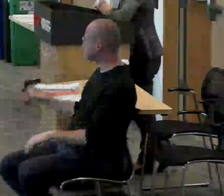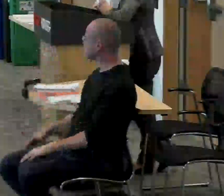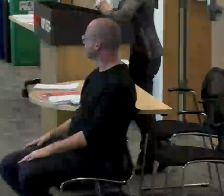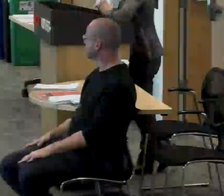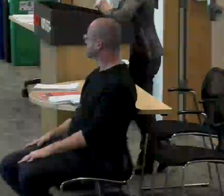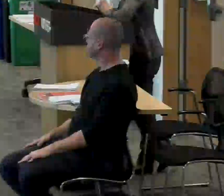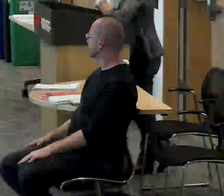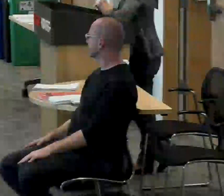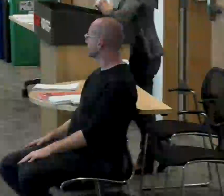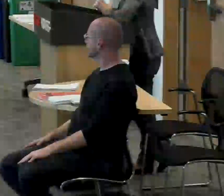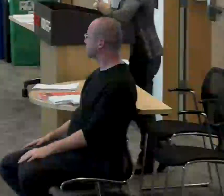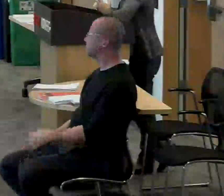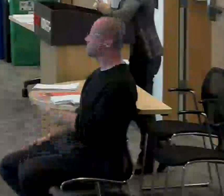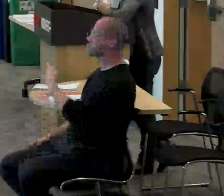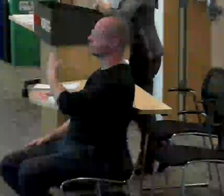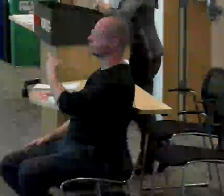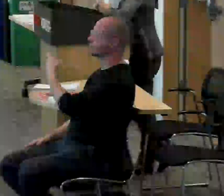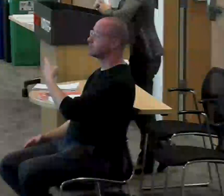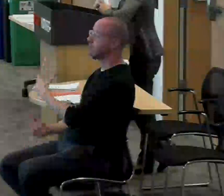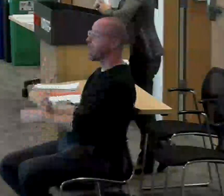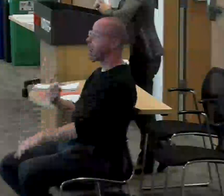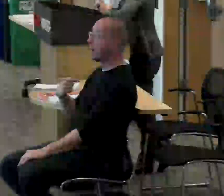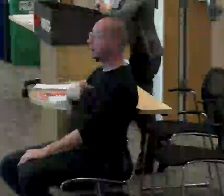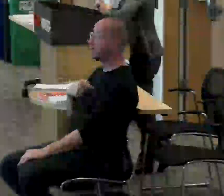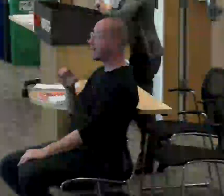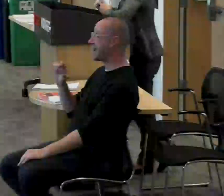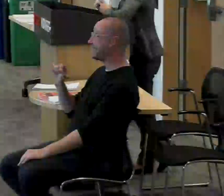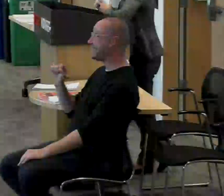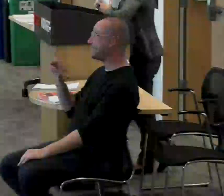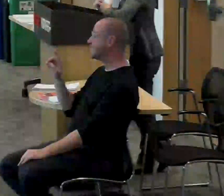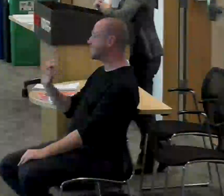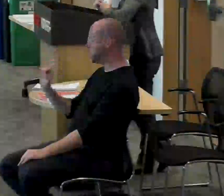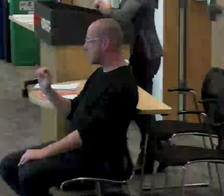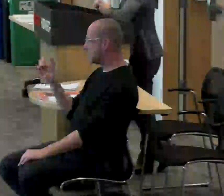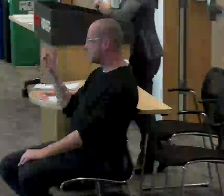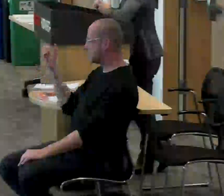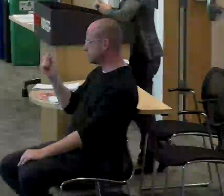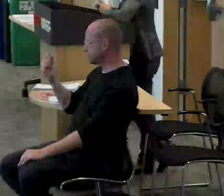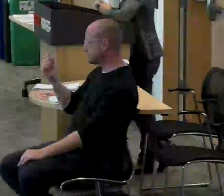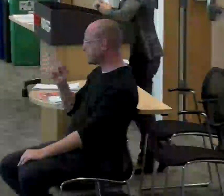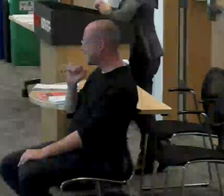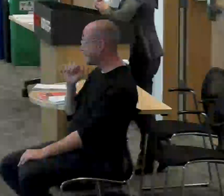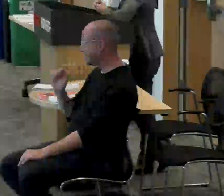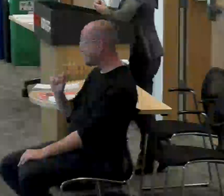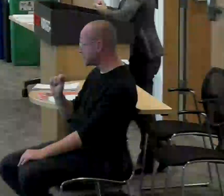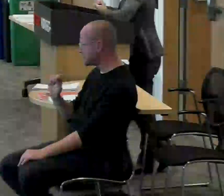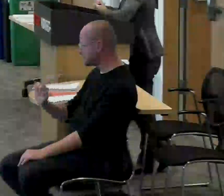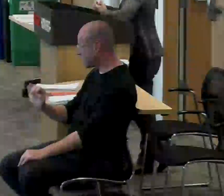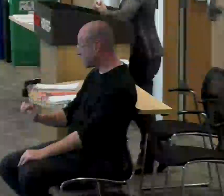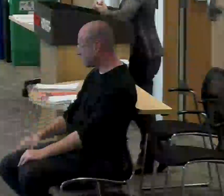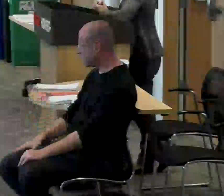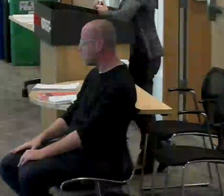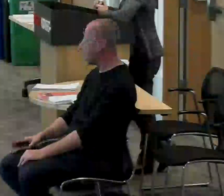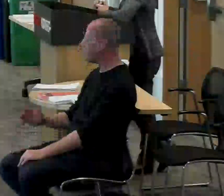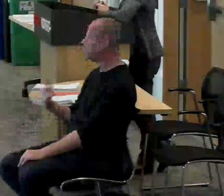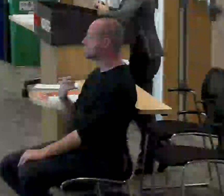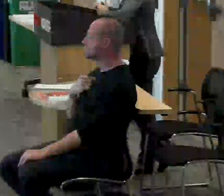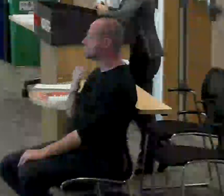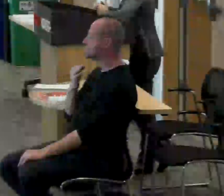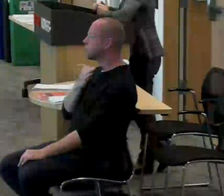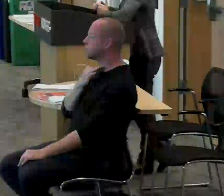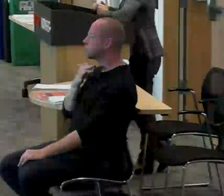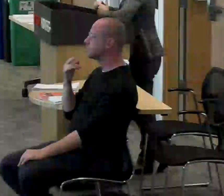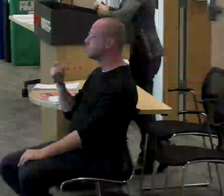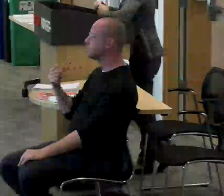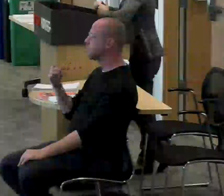So I am a person on SSDI, not SSI. And I have a question about